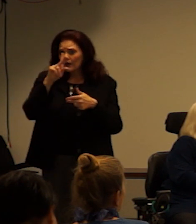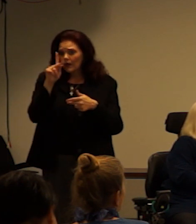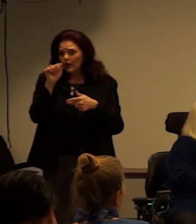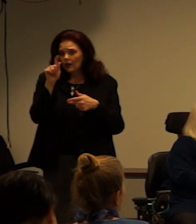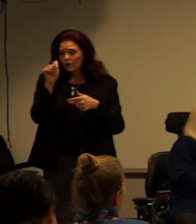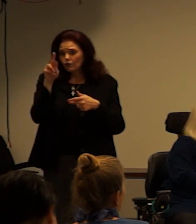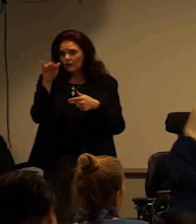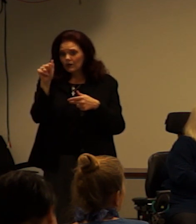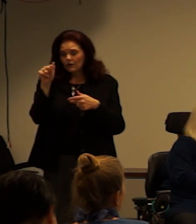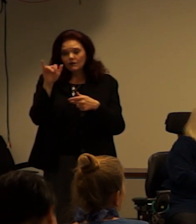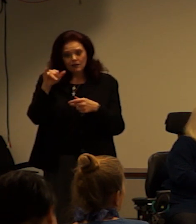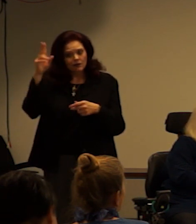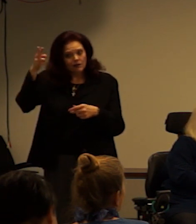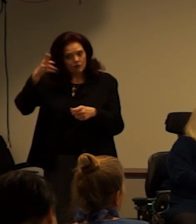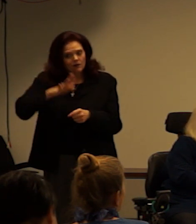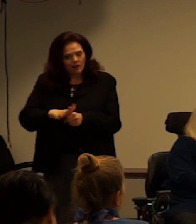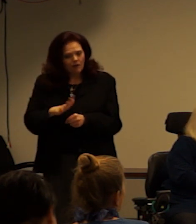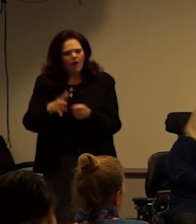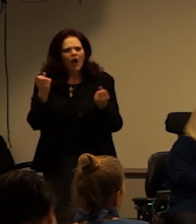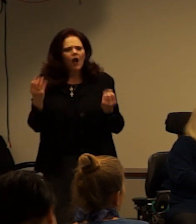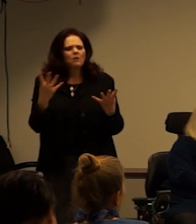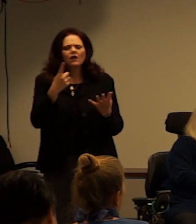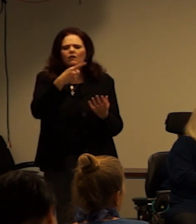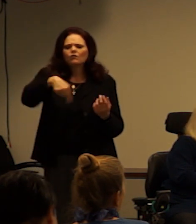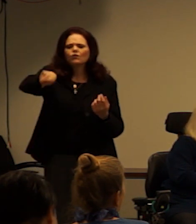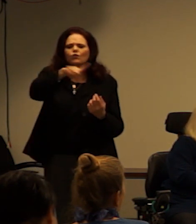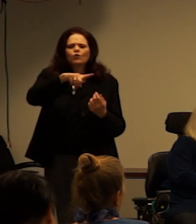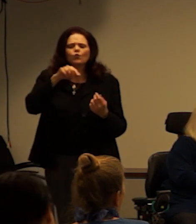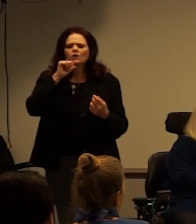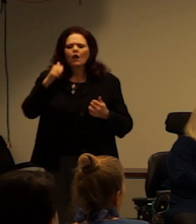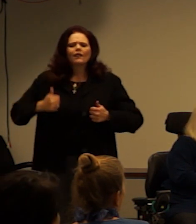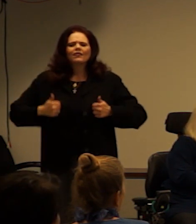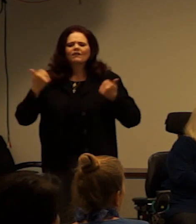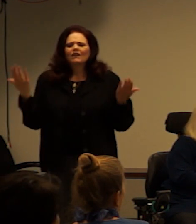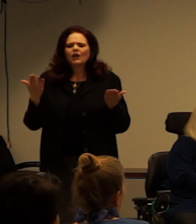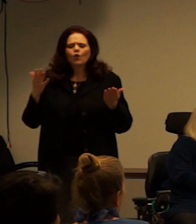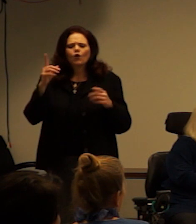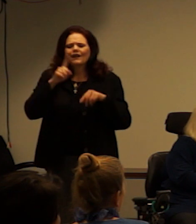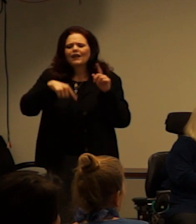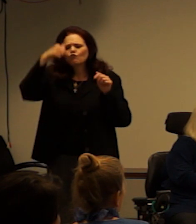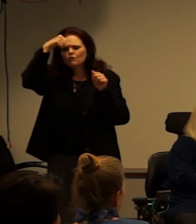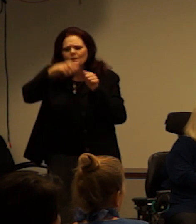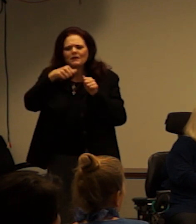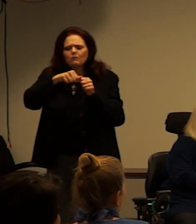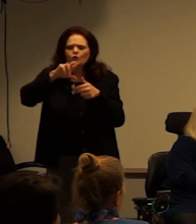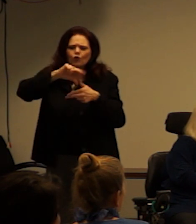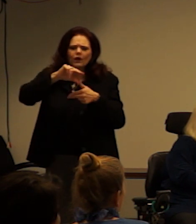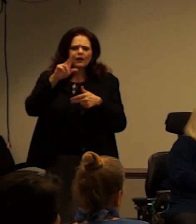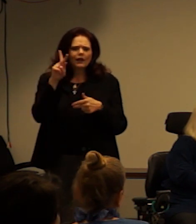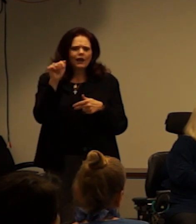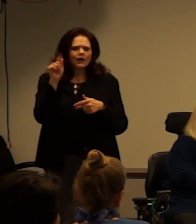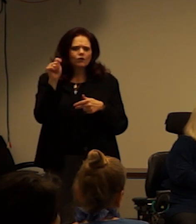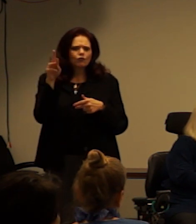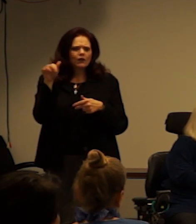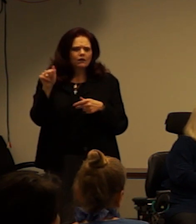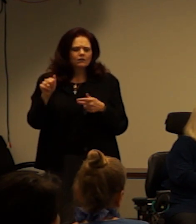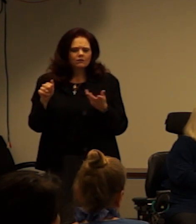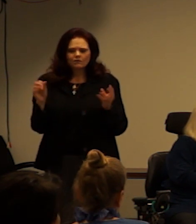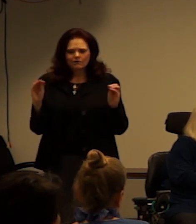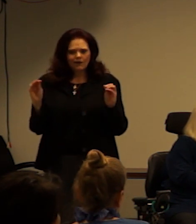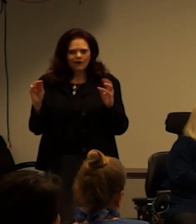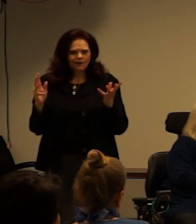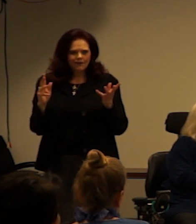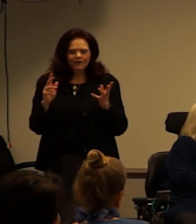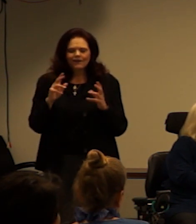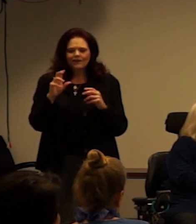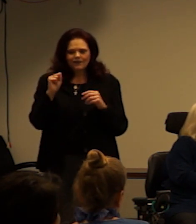I mean, is that history enough? How many of you in here were not living here or don't recall Hurricane Katrina? How many of you in